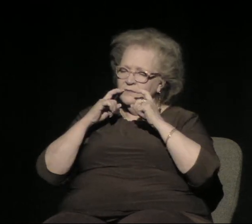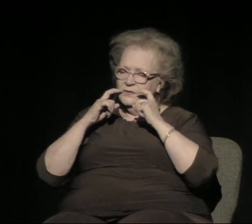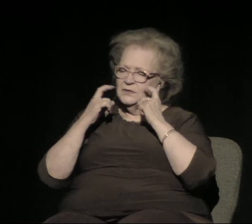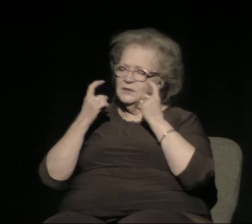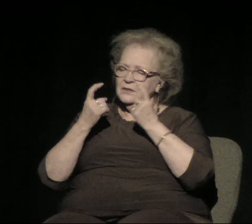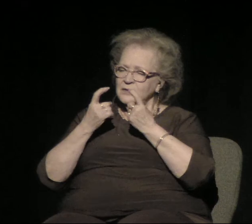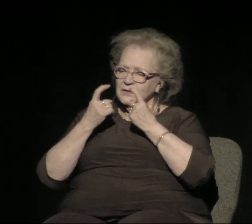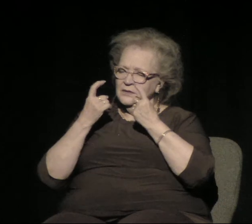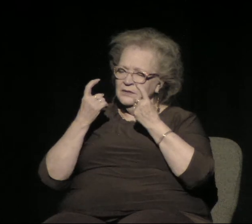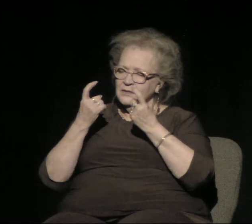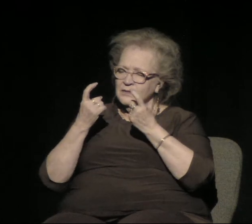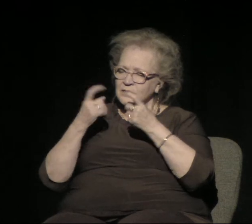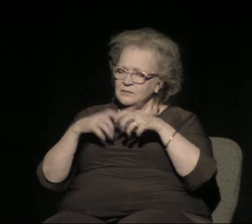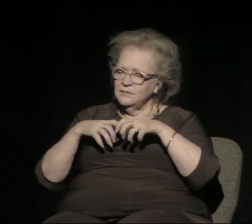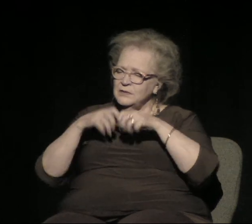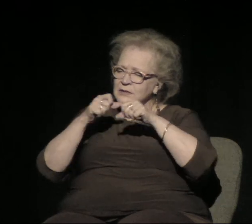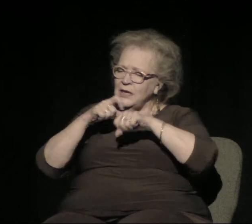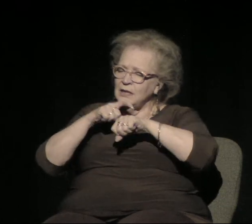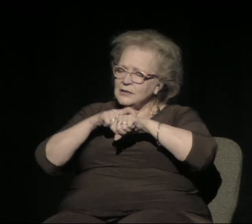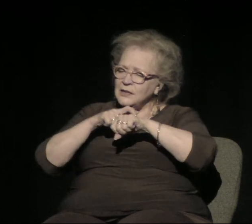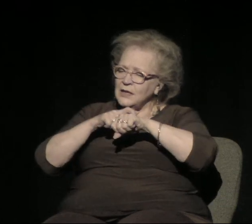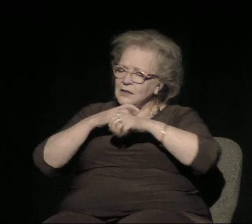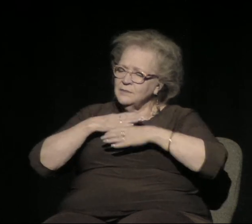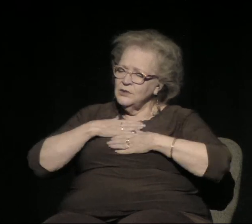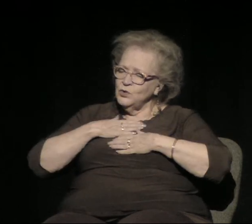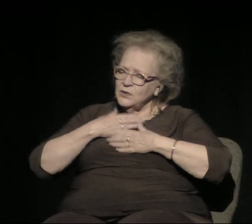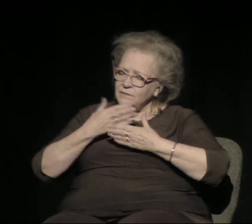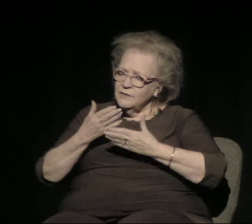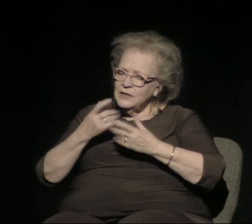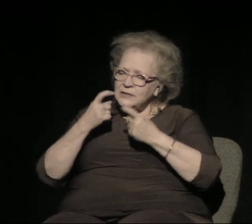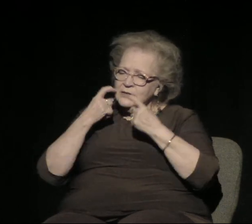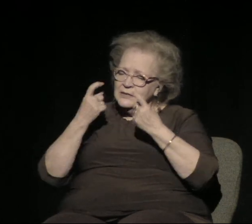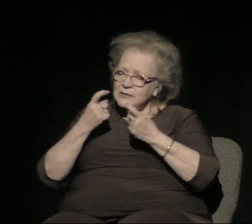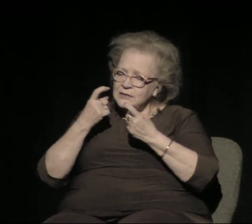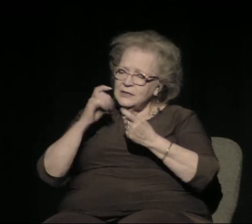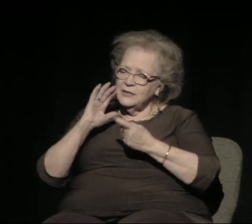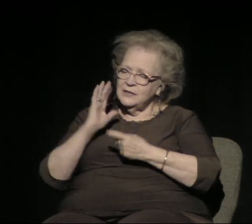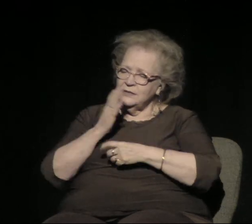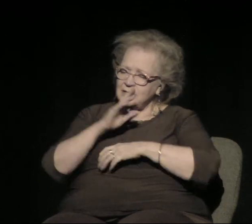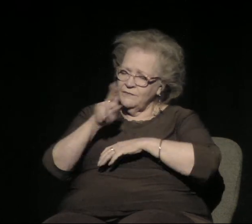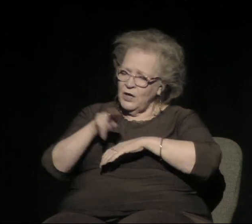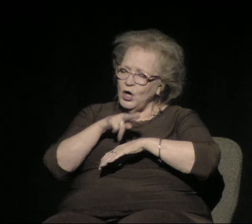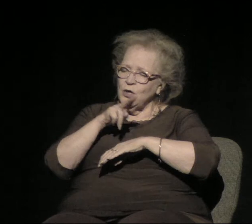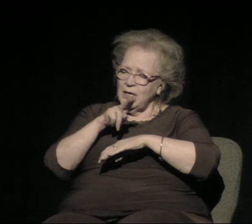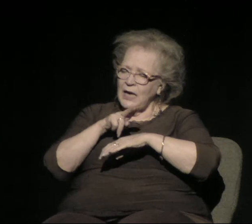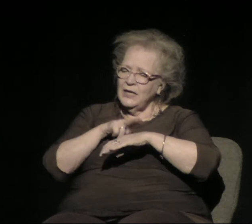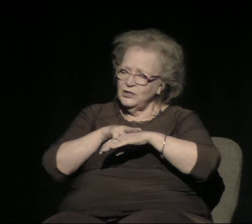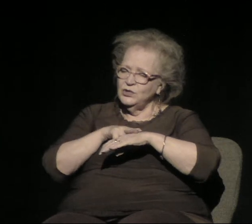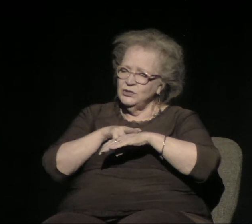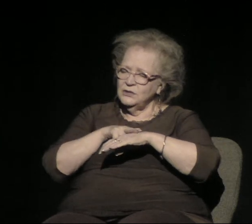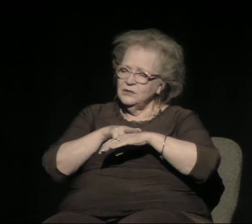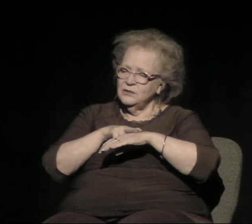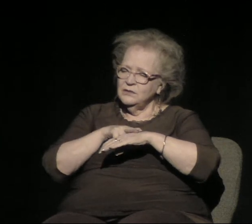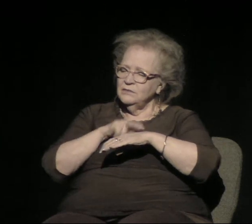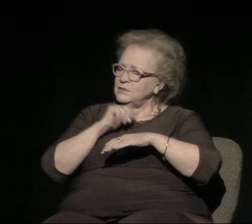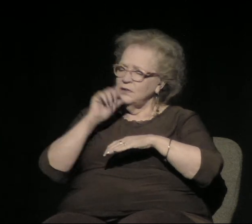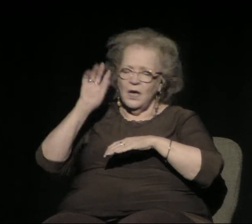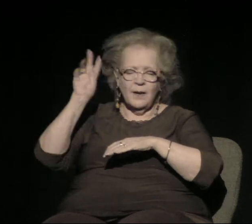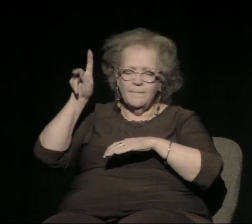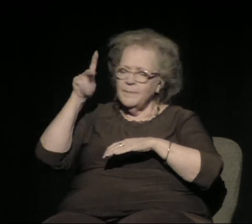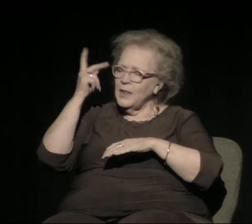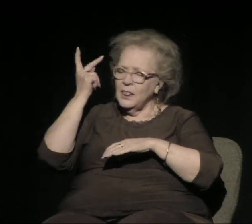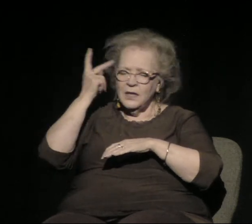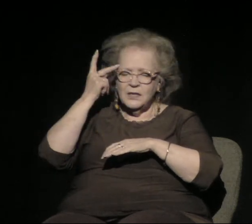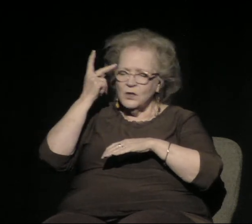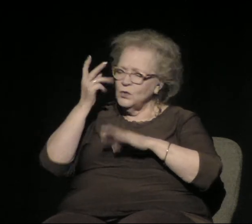And now let's take some time and confess the sins of our nation. This is not a political statement.